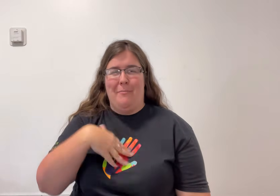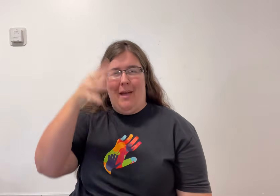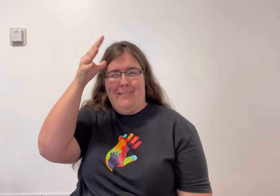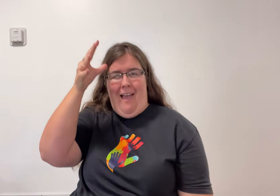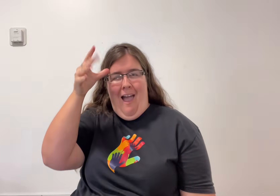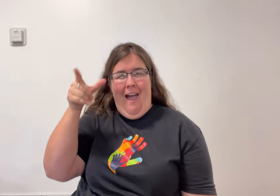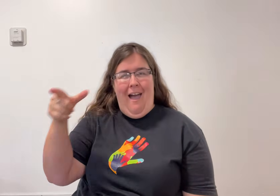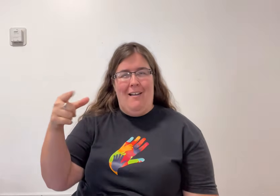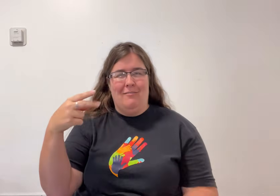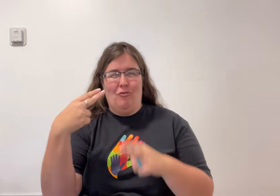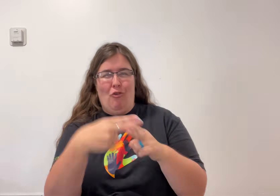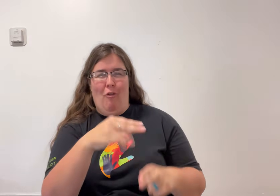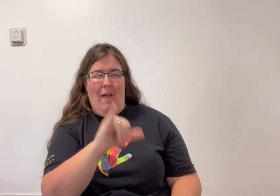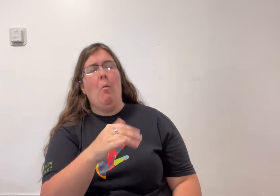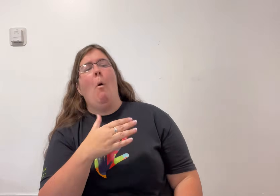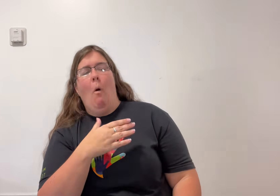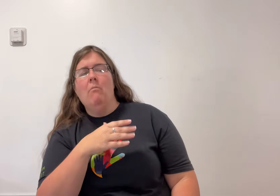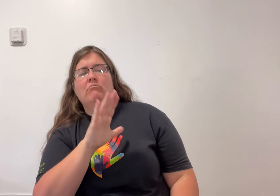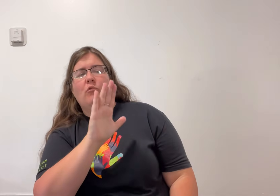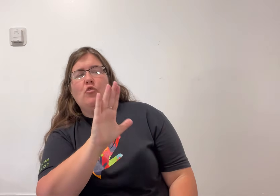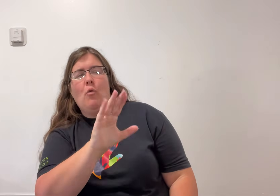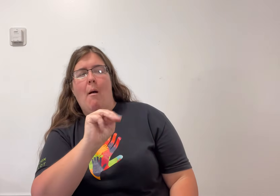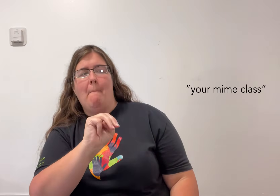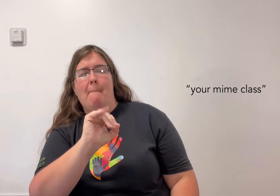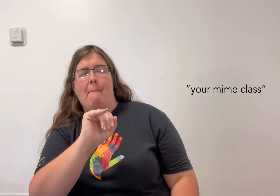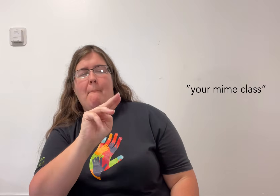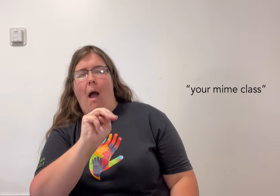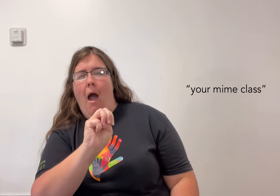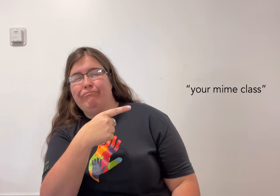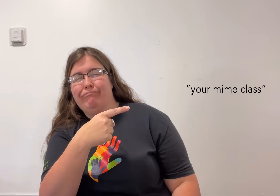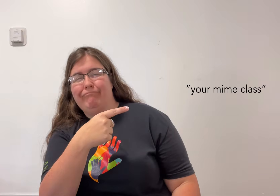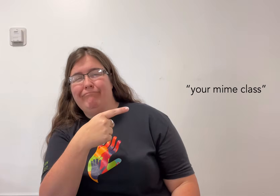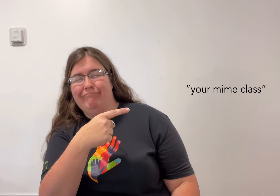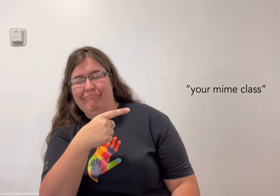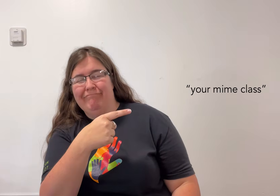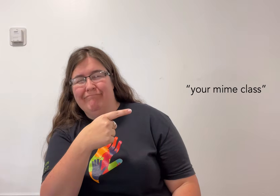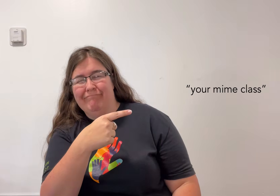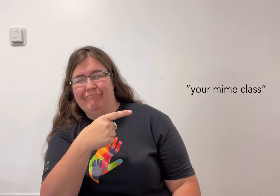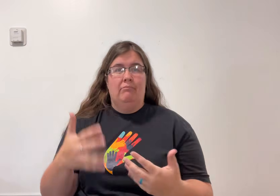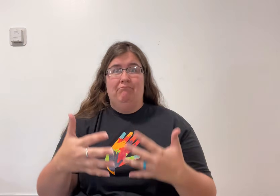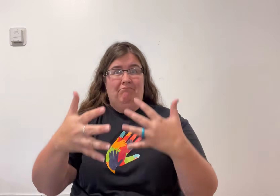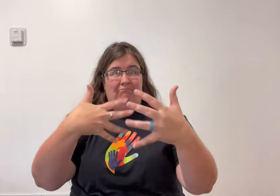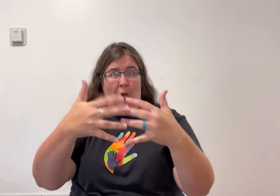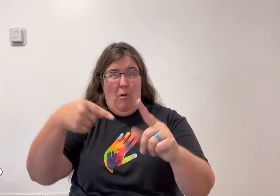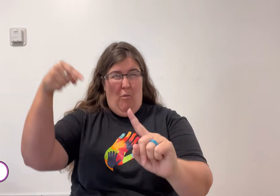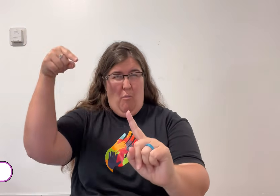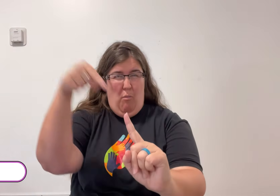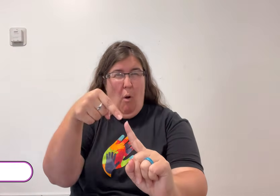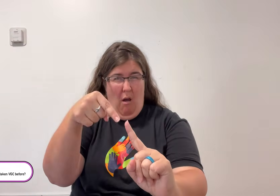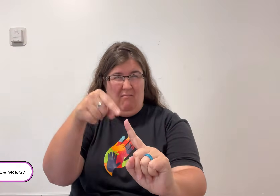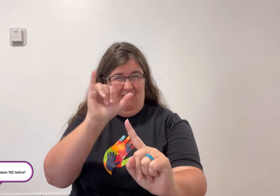loved it. My dad called it my mime class. Anyway, the point of that class was to